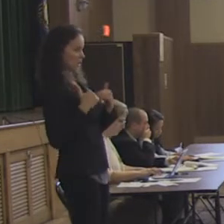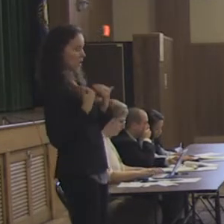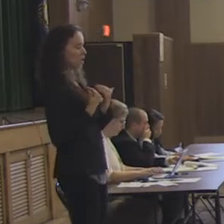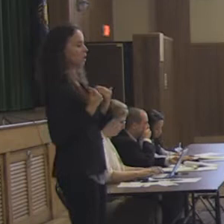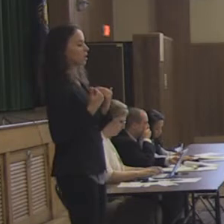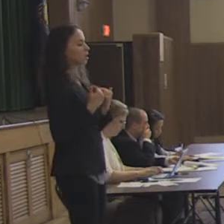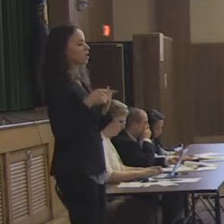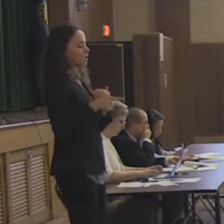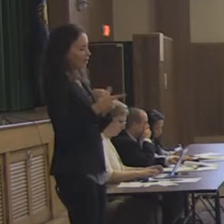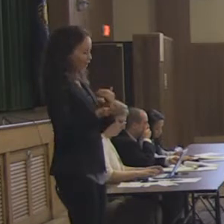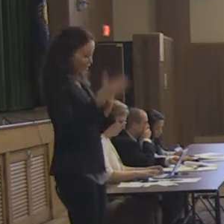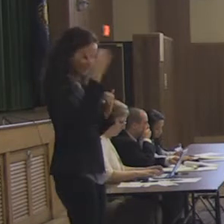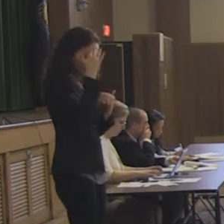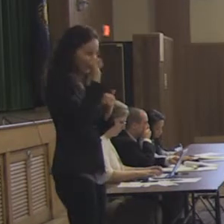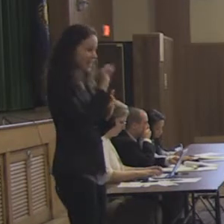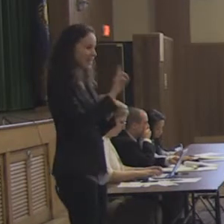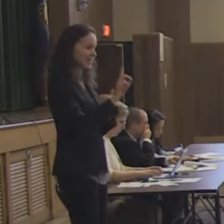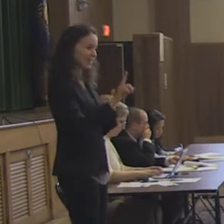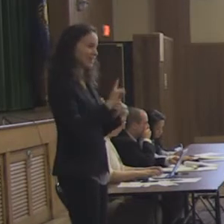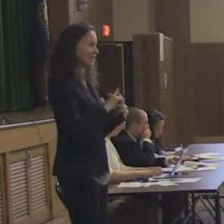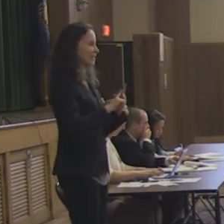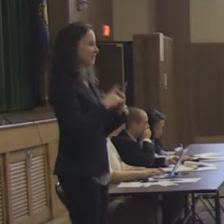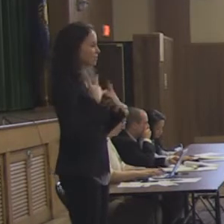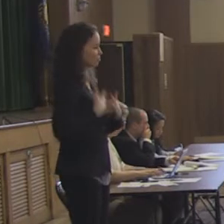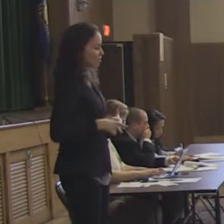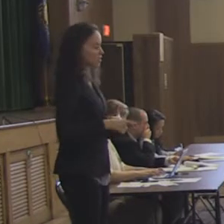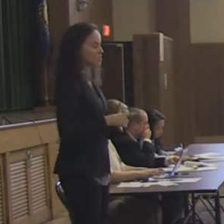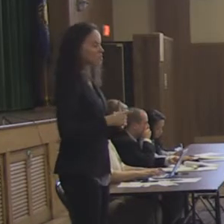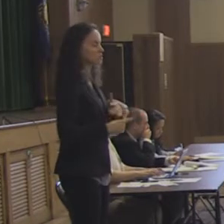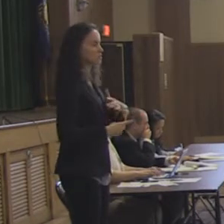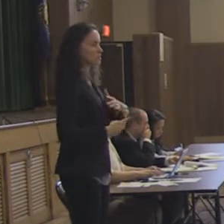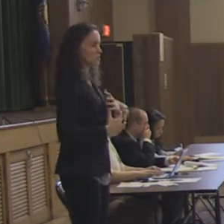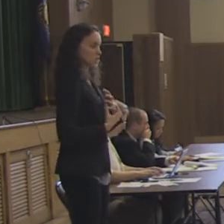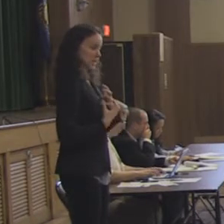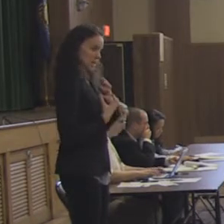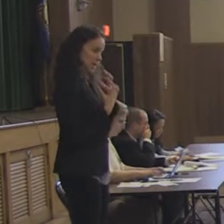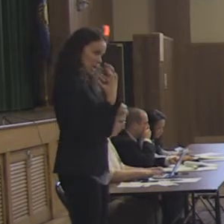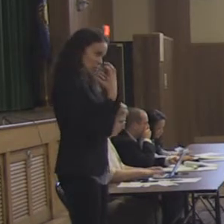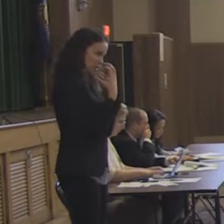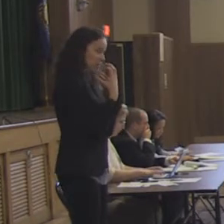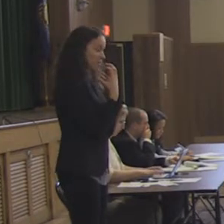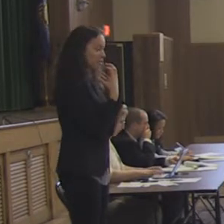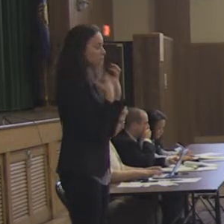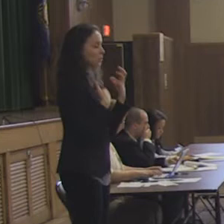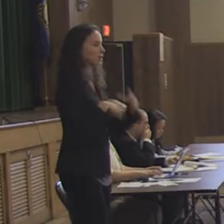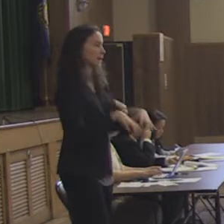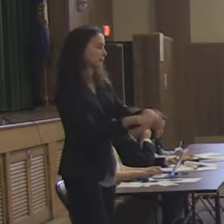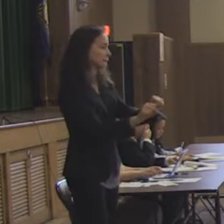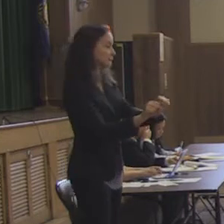was depressed. He was very, very angry, and he was adopted.